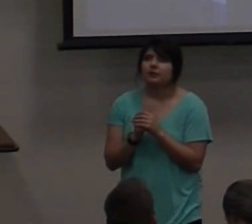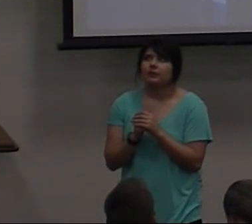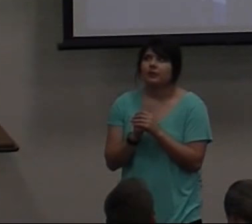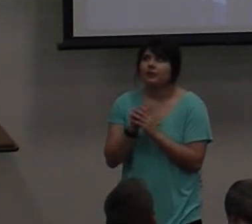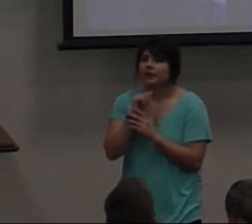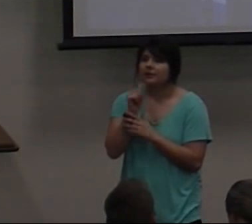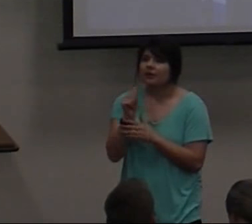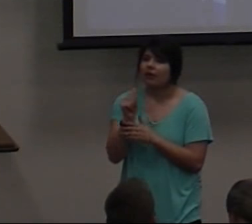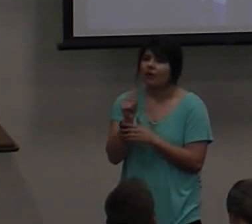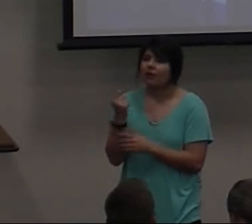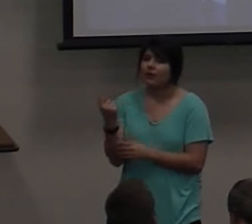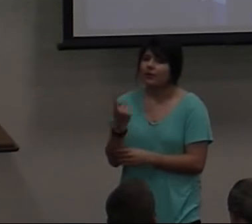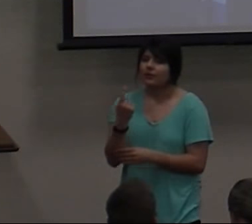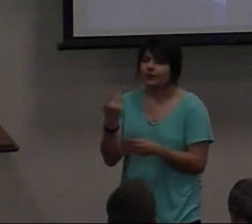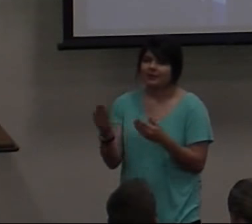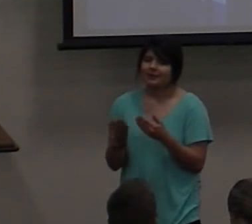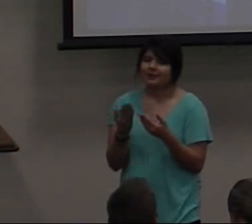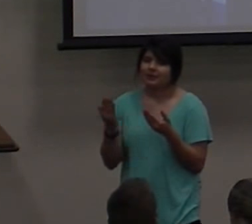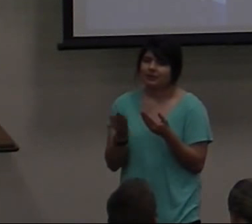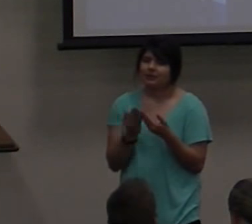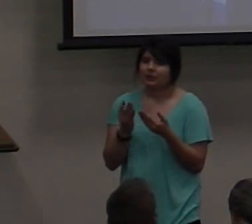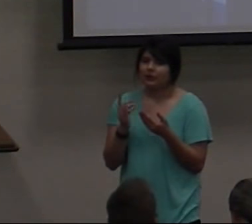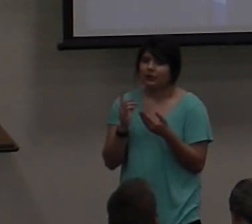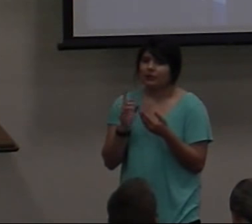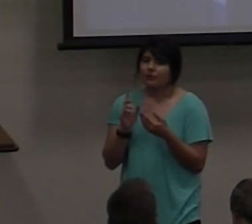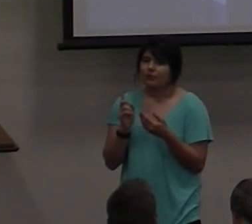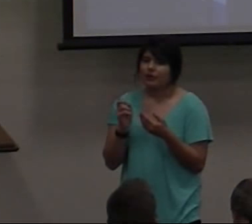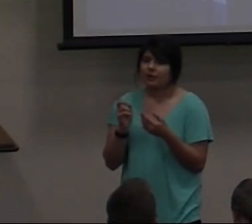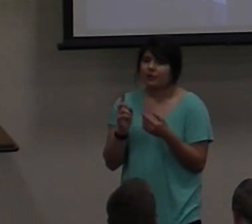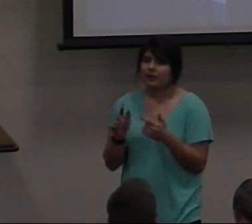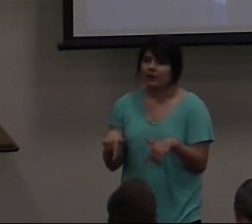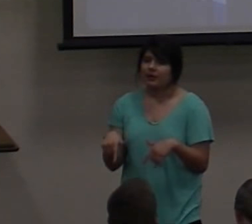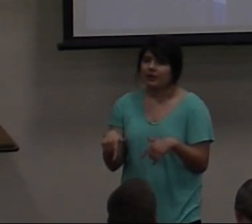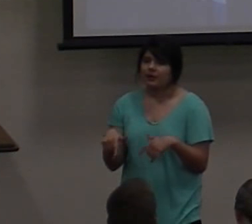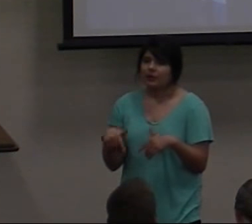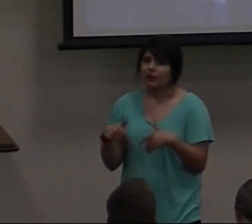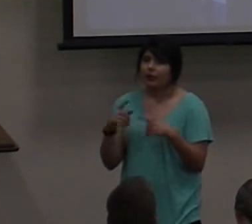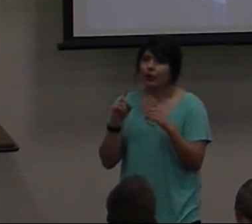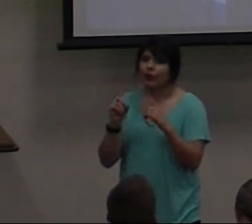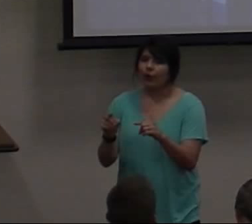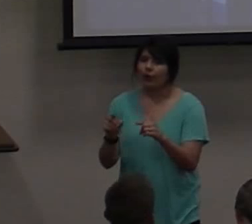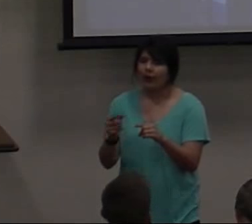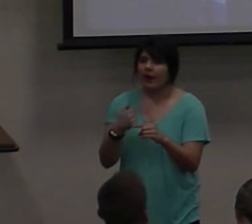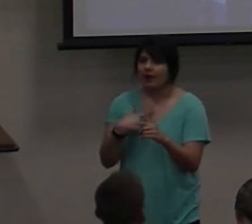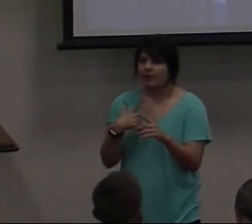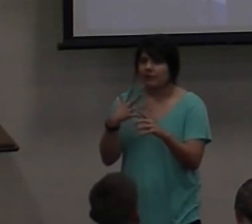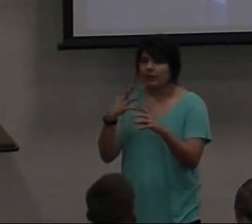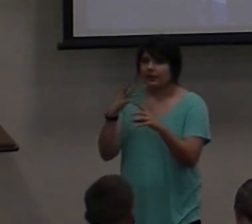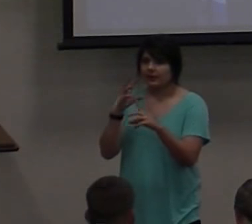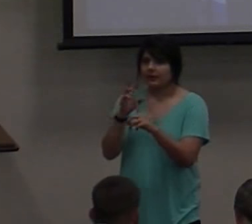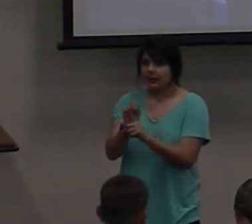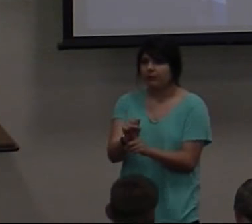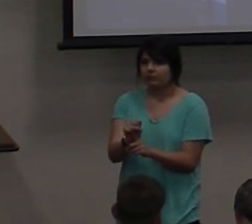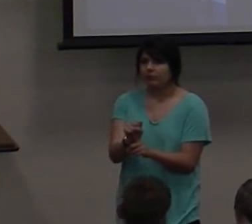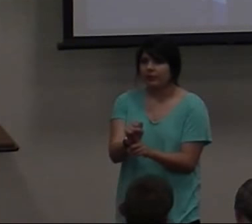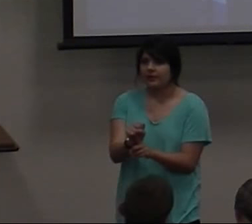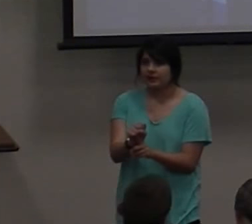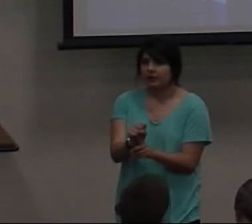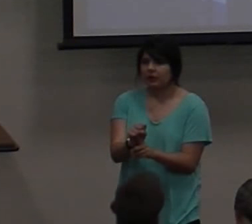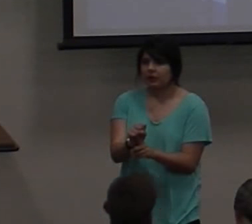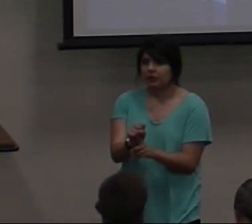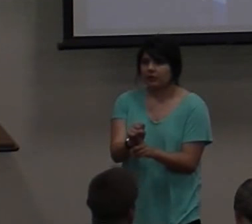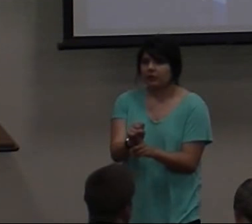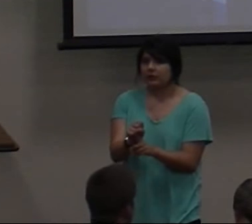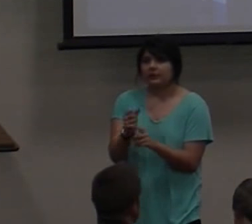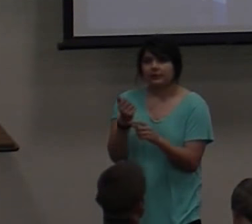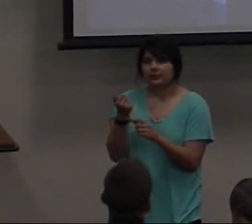It's not always easy where we are. I have been taken hostage on one occasion, where they take you